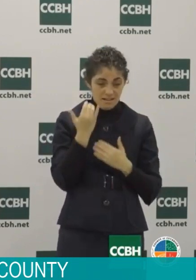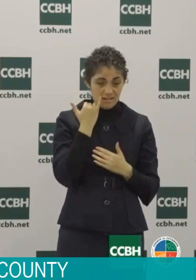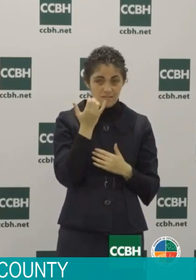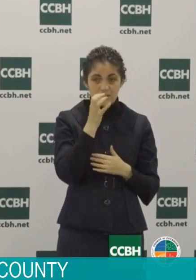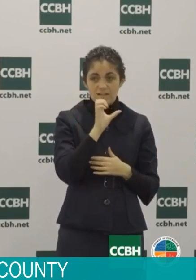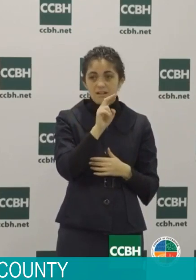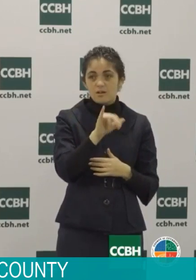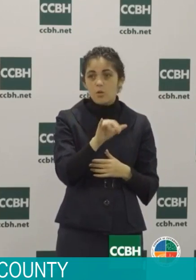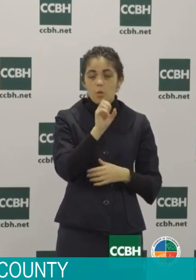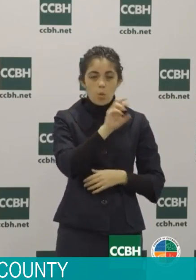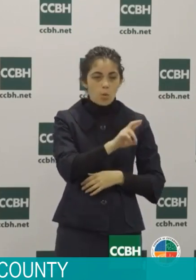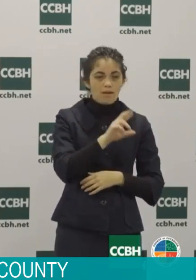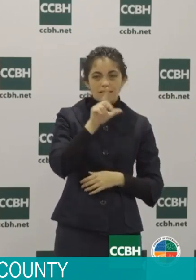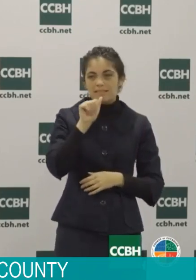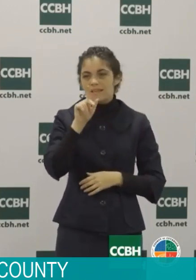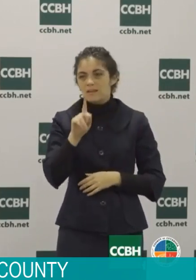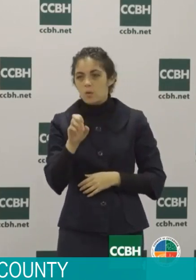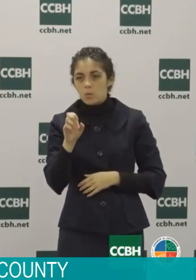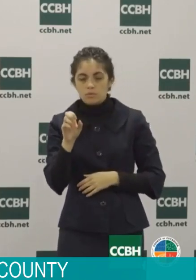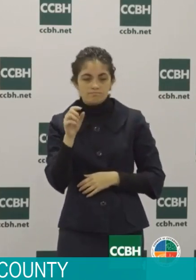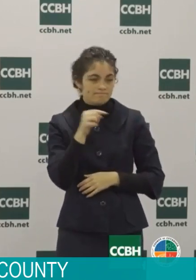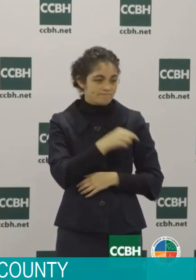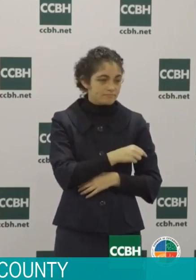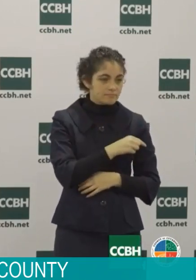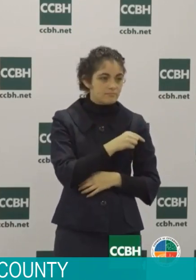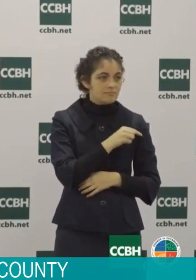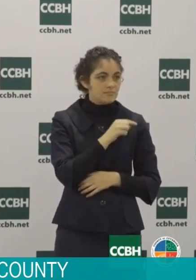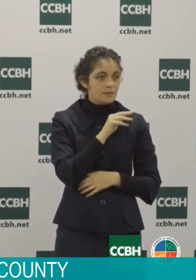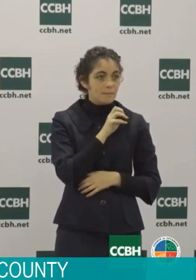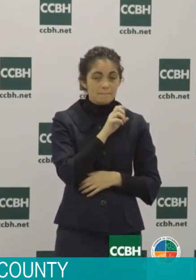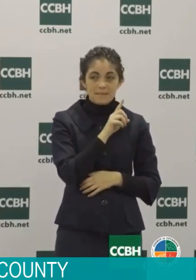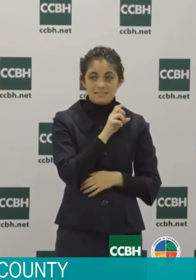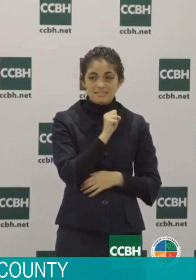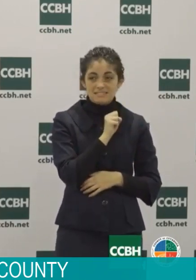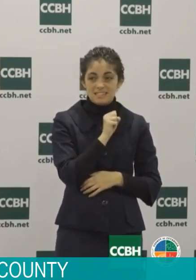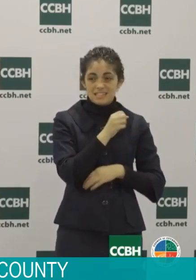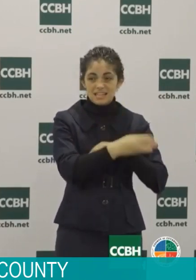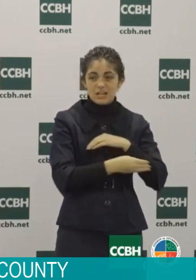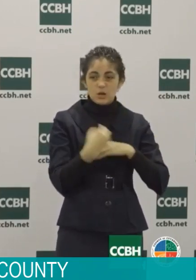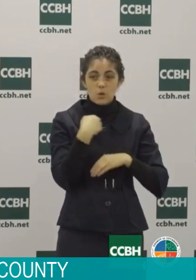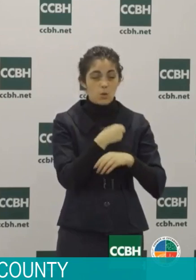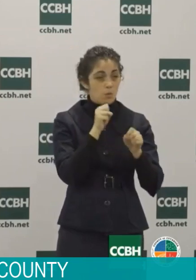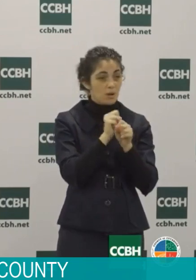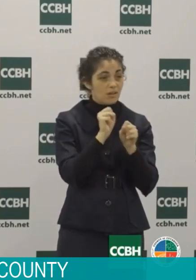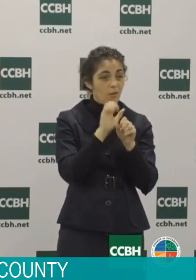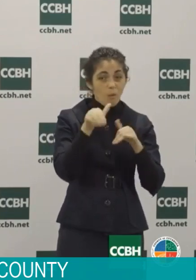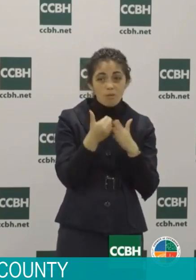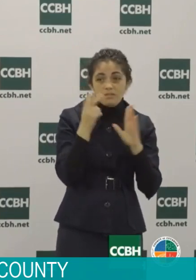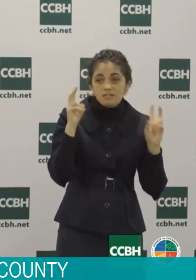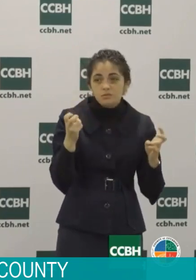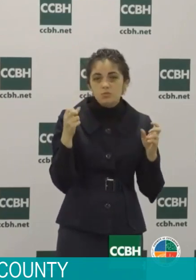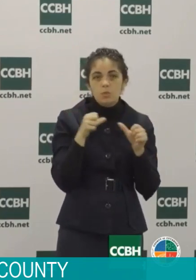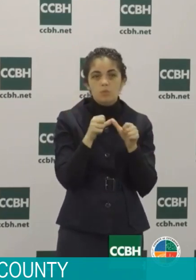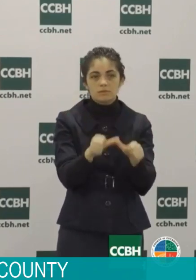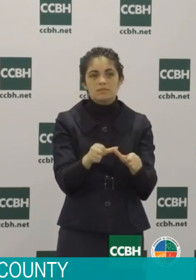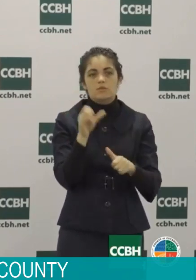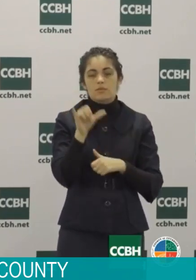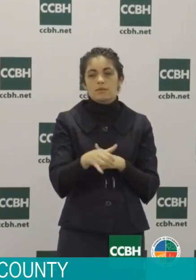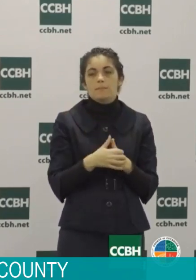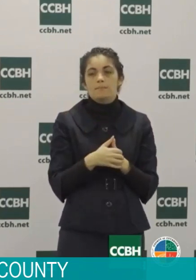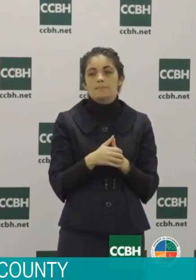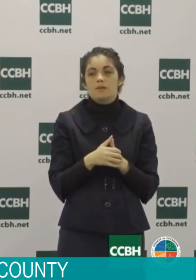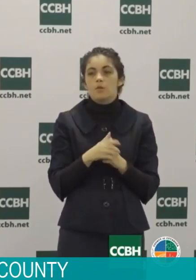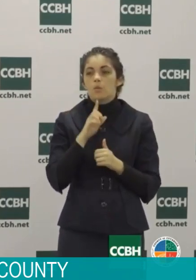Cuyahoga or it's in Lake or it's downstate in Meigs County. We are all working through these issues, and we're committed to do that. But